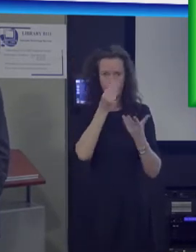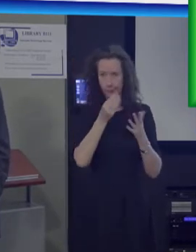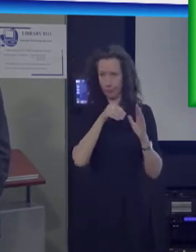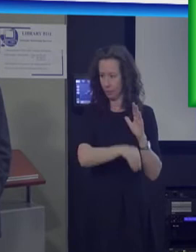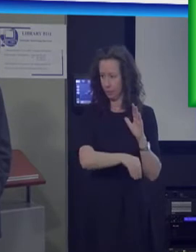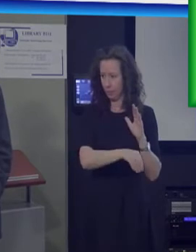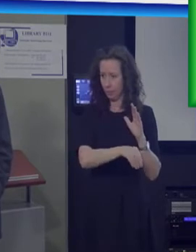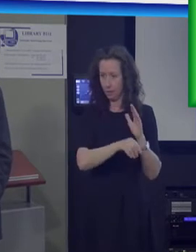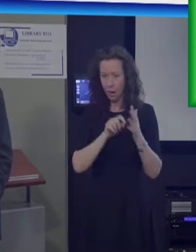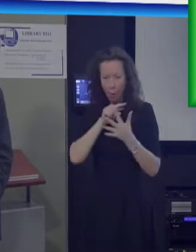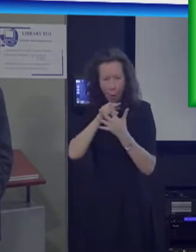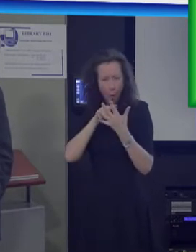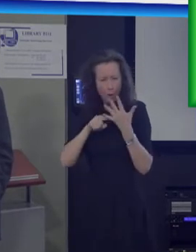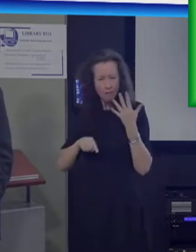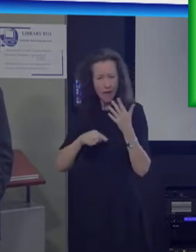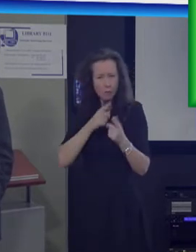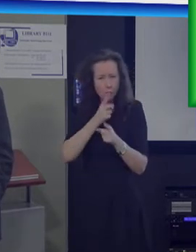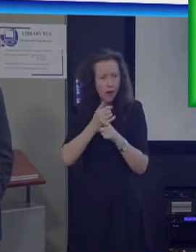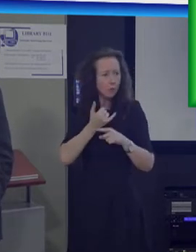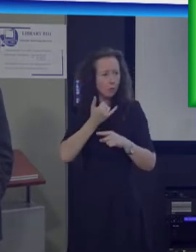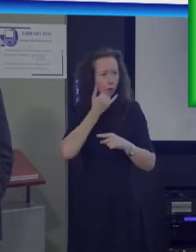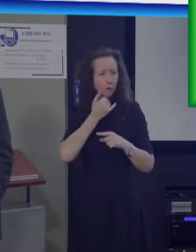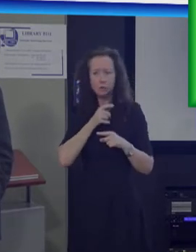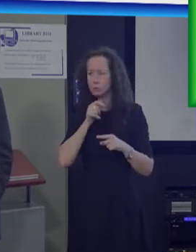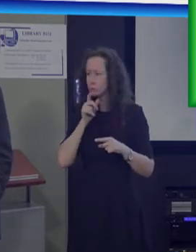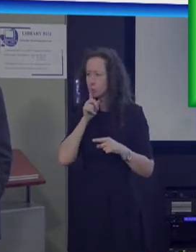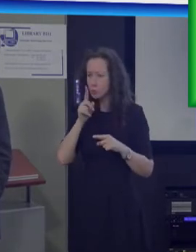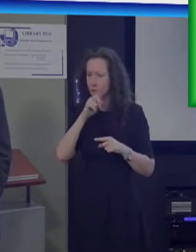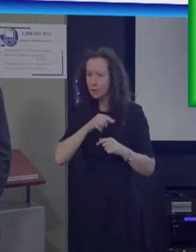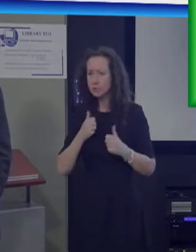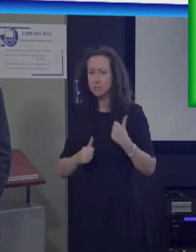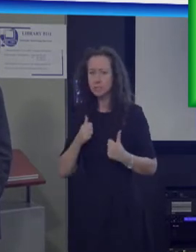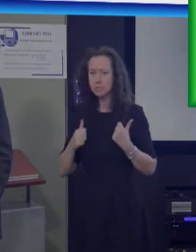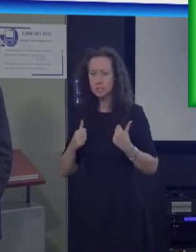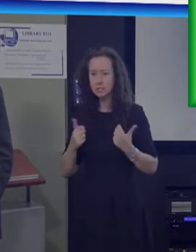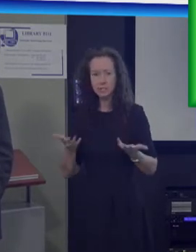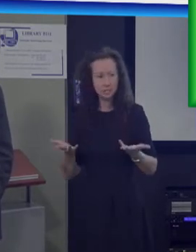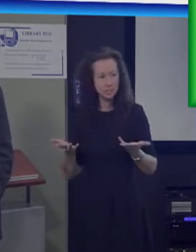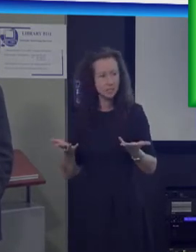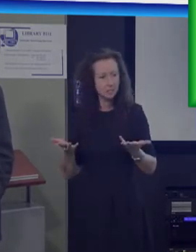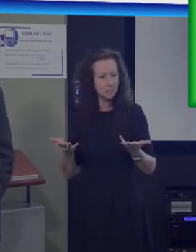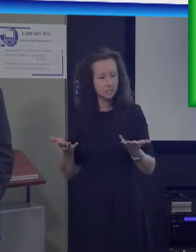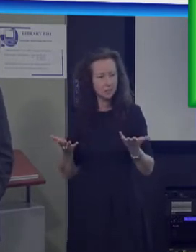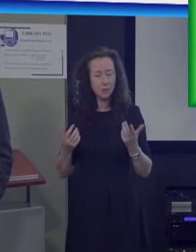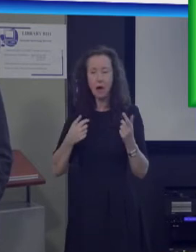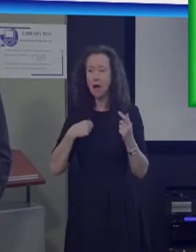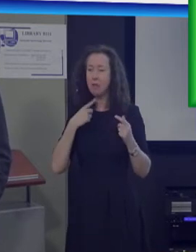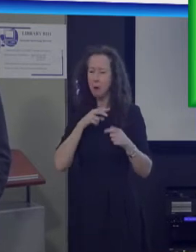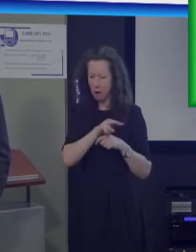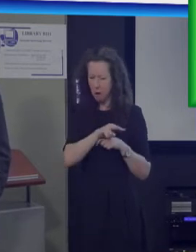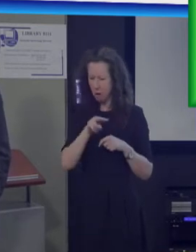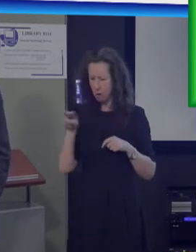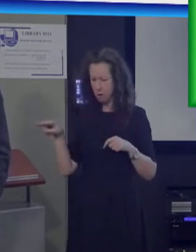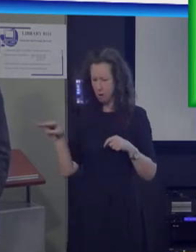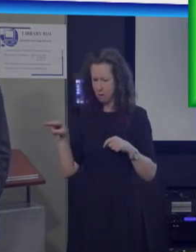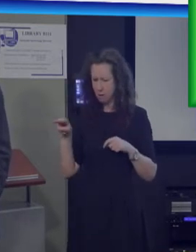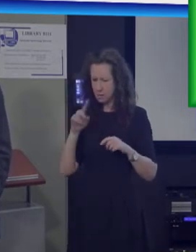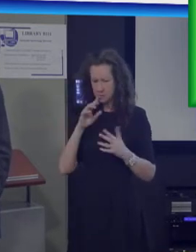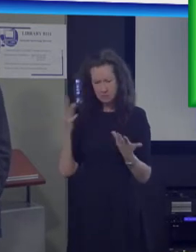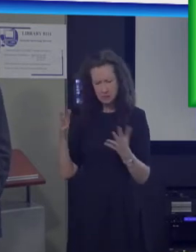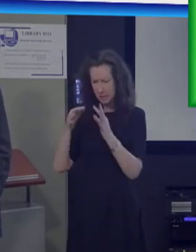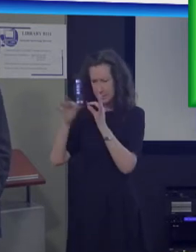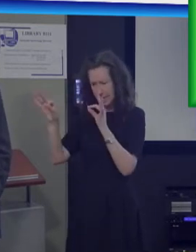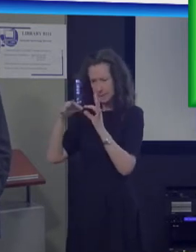false? Is that true or false? Is that true or false? So I thought it'd be nice to find out if these things are really